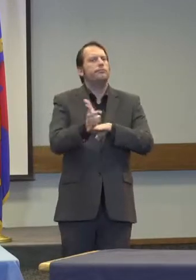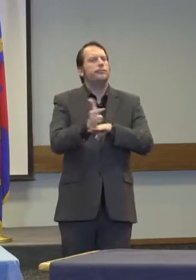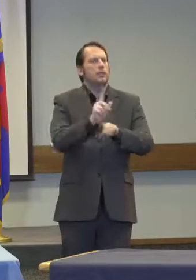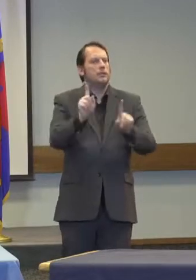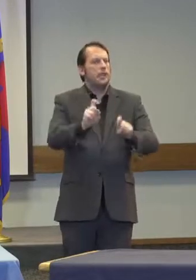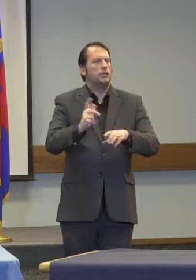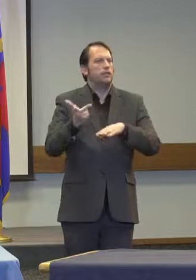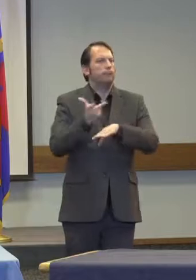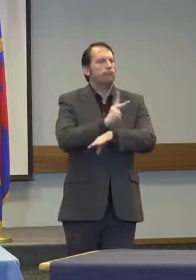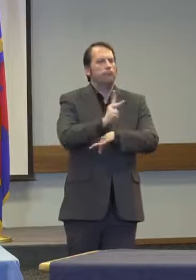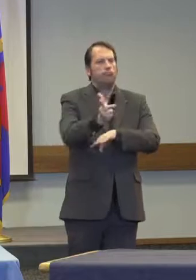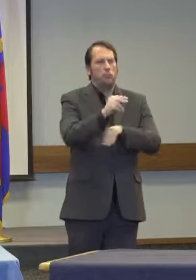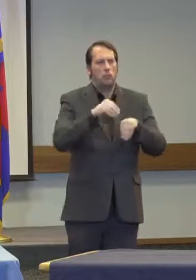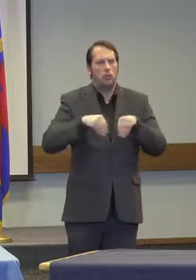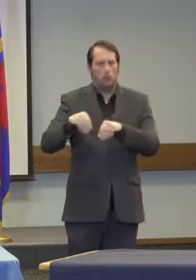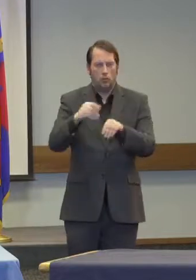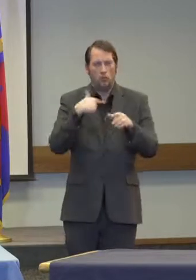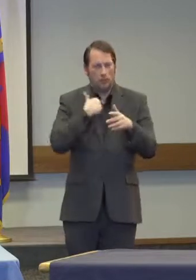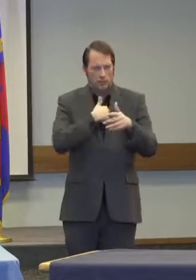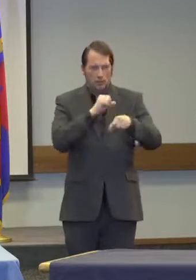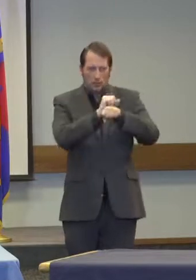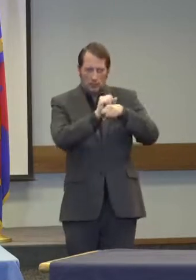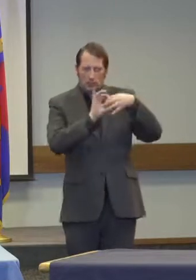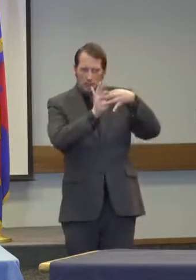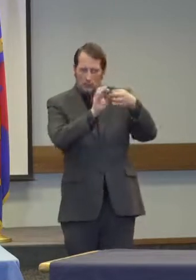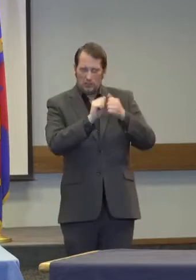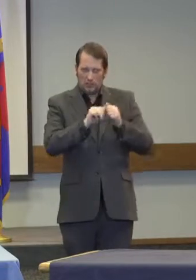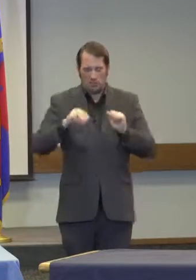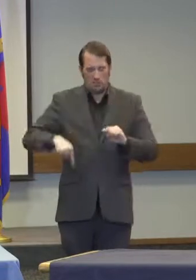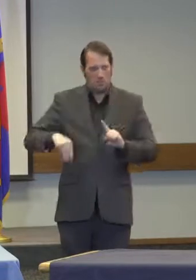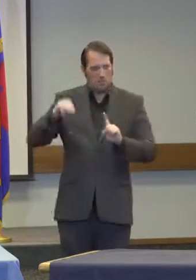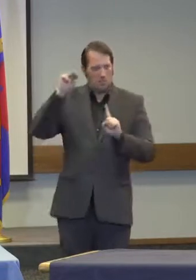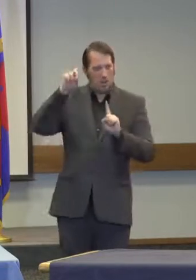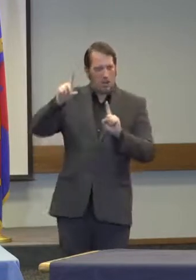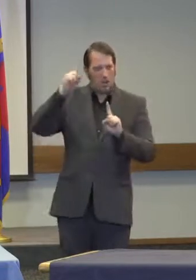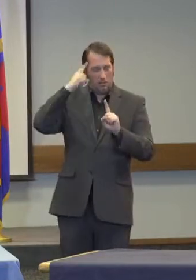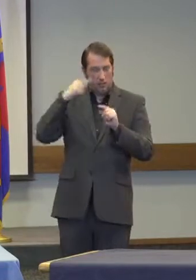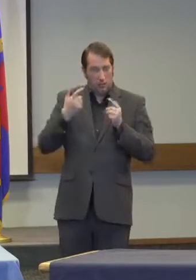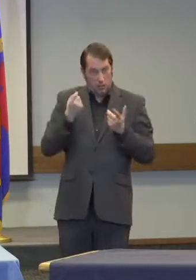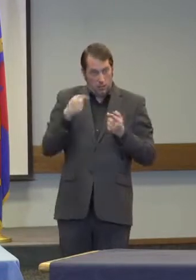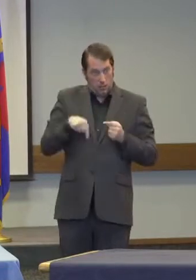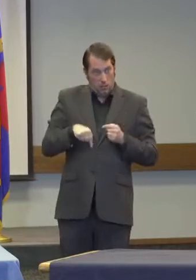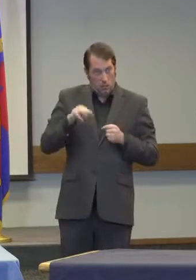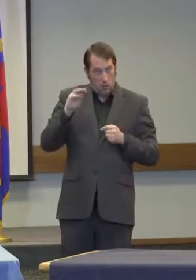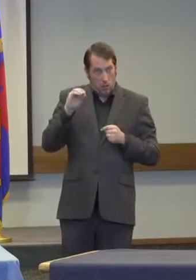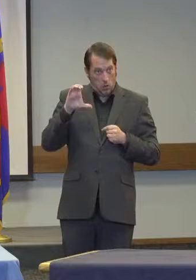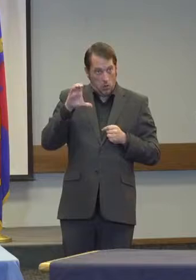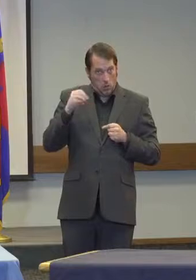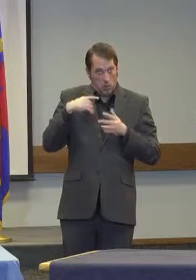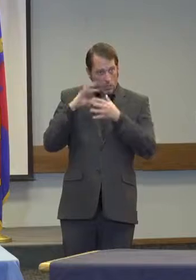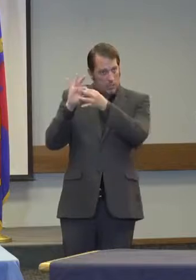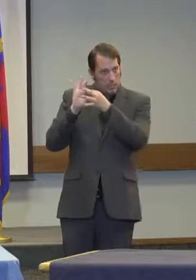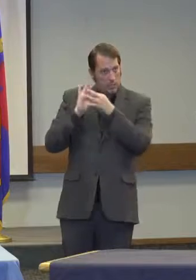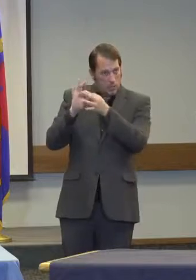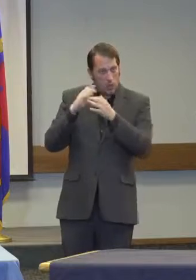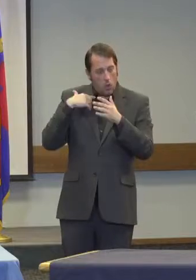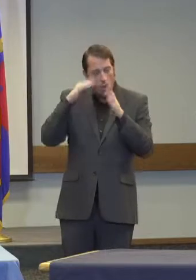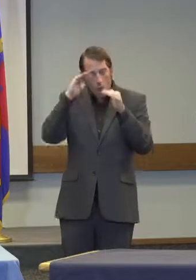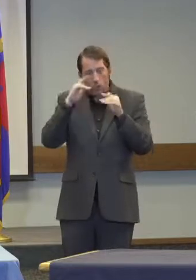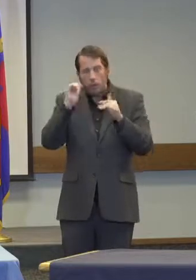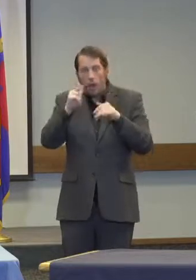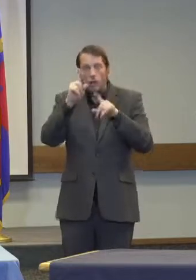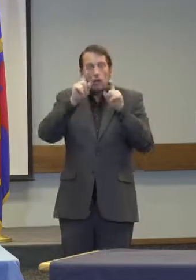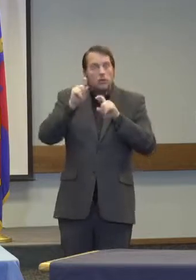working with the state to establish that here in Montgomery County and hope to be able to announce in the very near future opportunities that